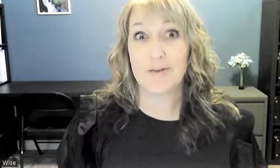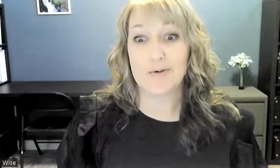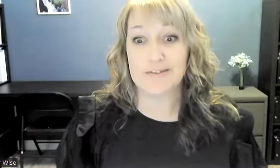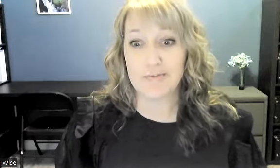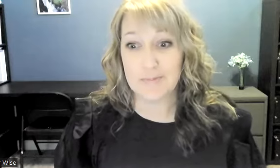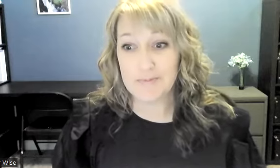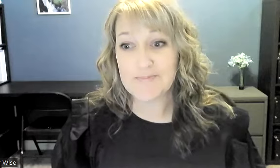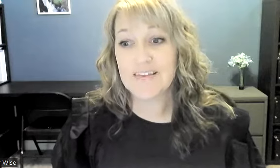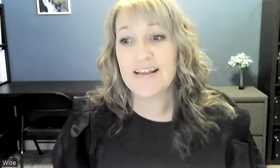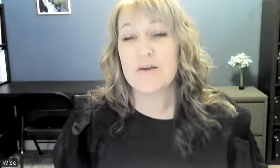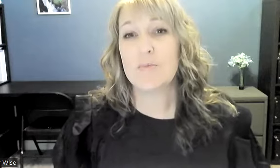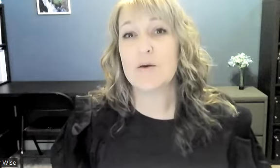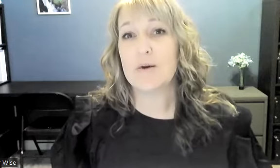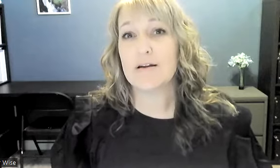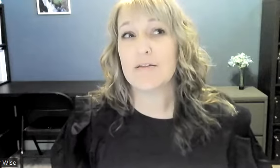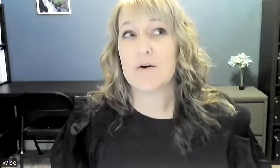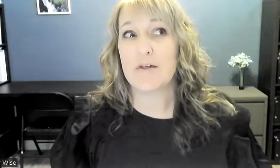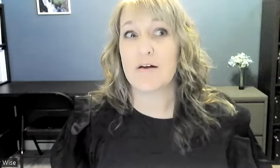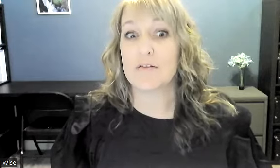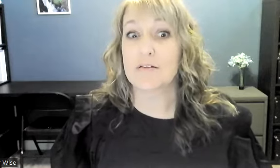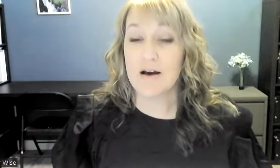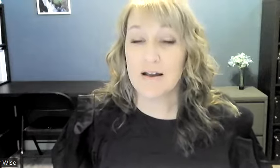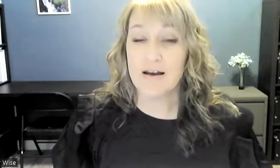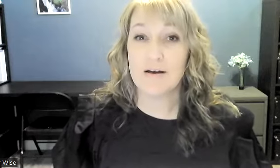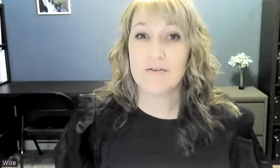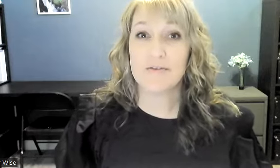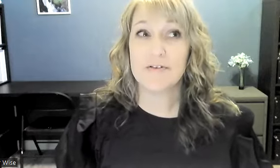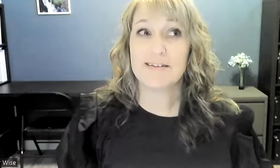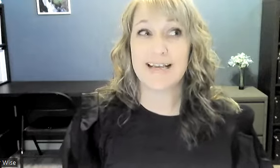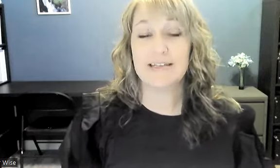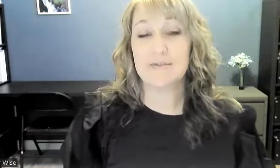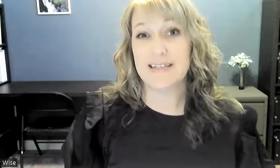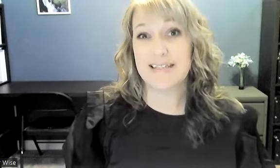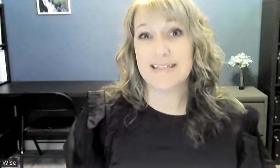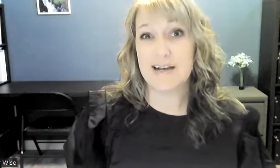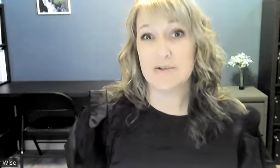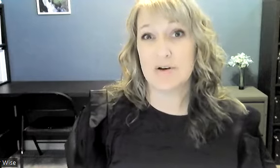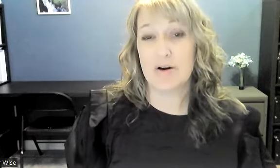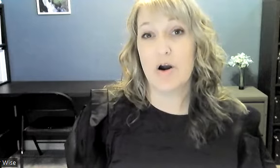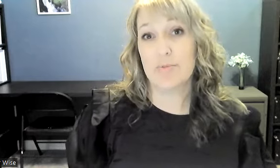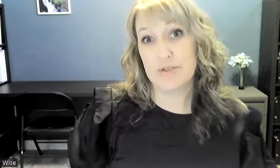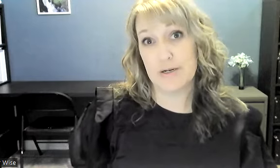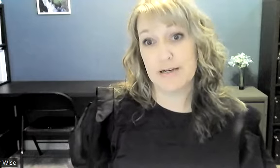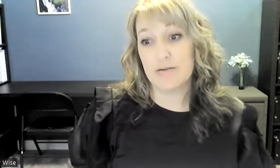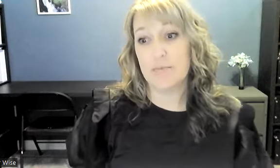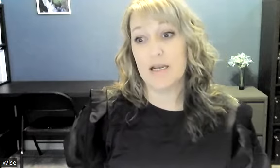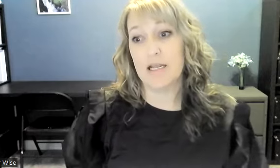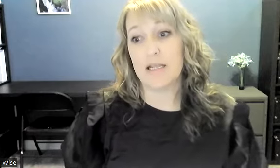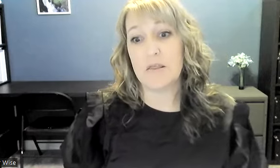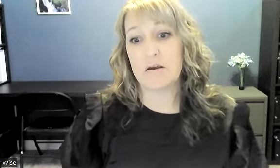local deaf people. Be aware, though, that a lot of signs for cities and towns are arbitrary, meaning